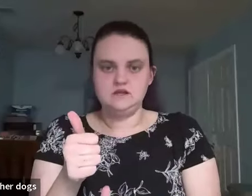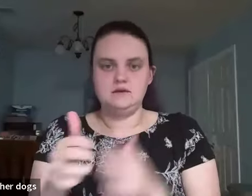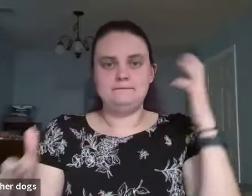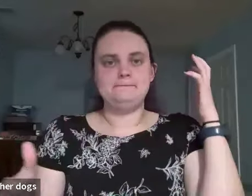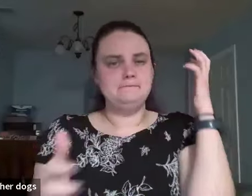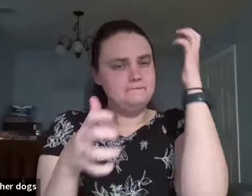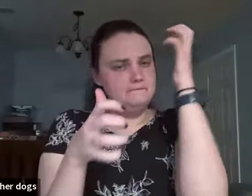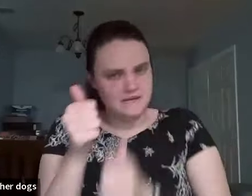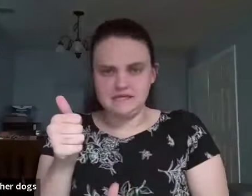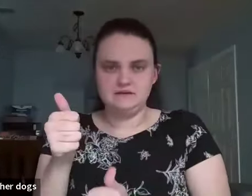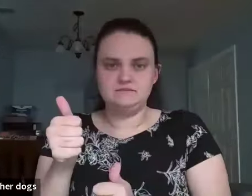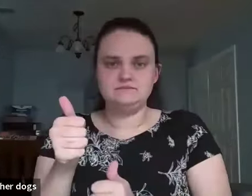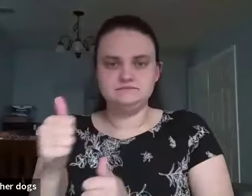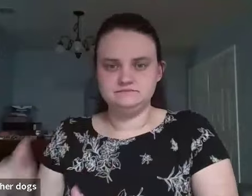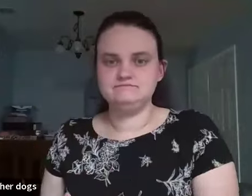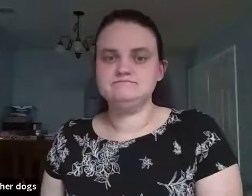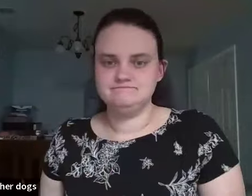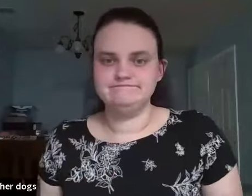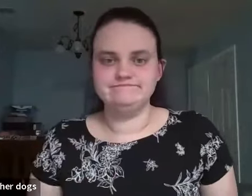Okay. Mean.